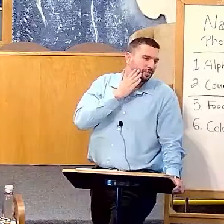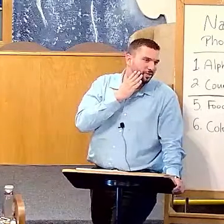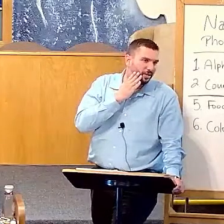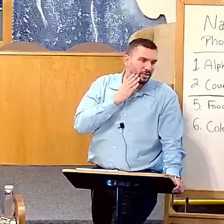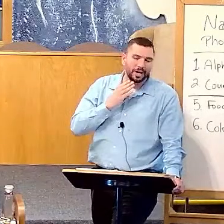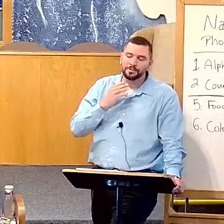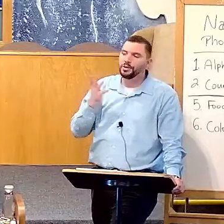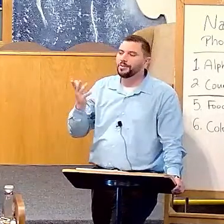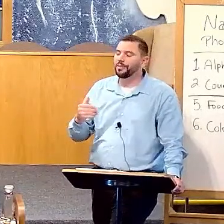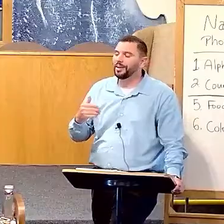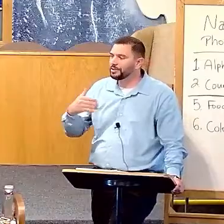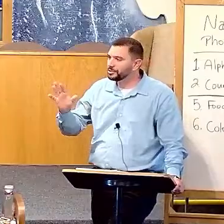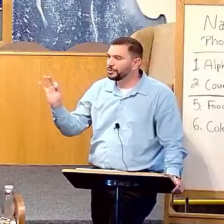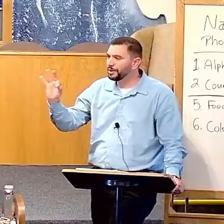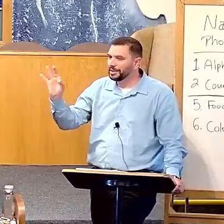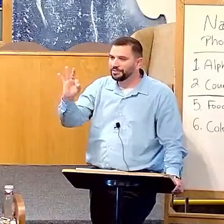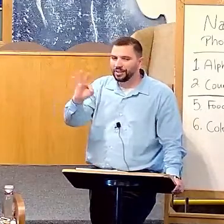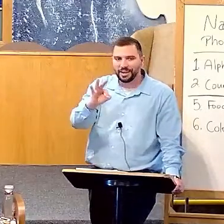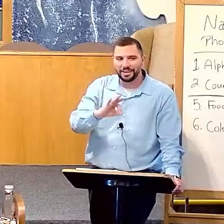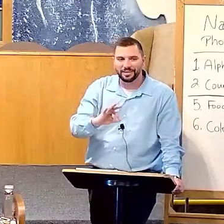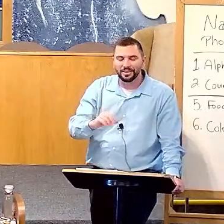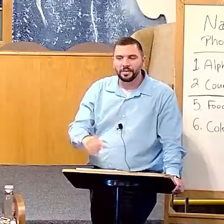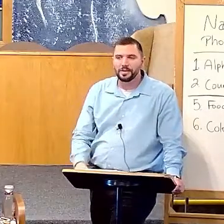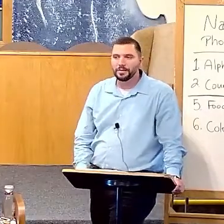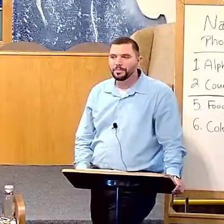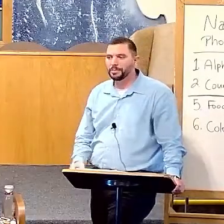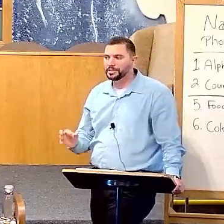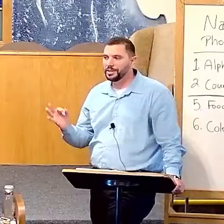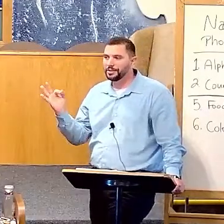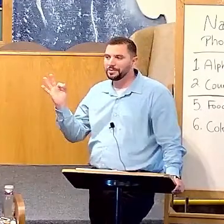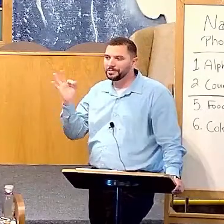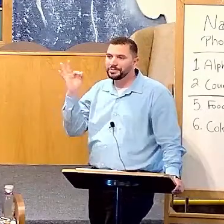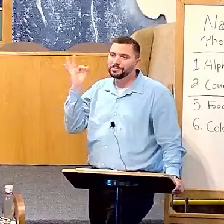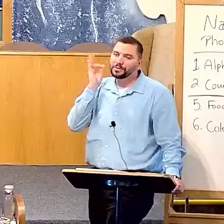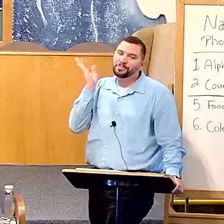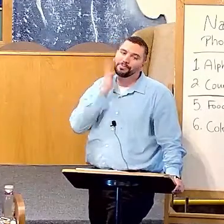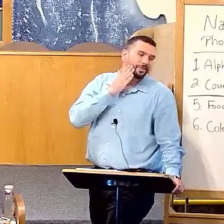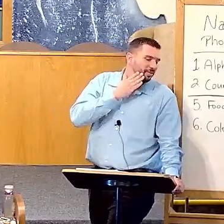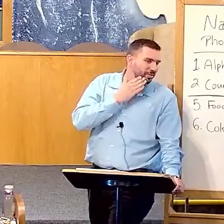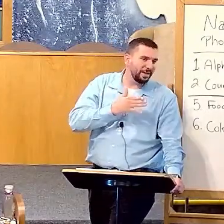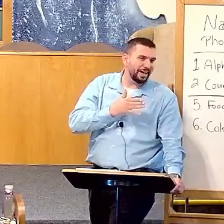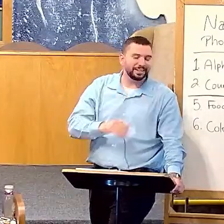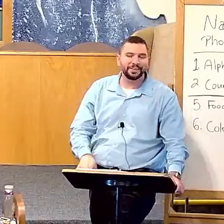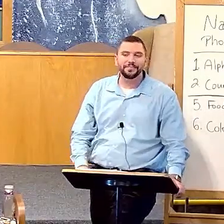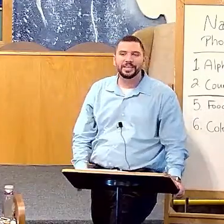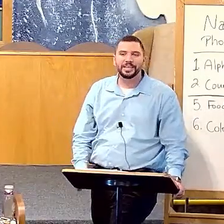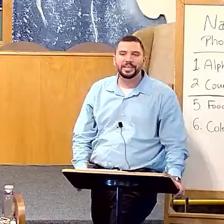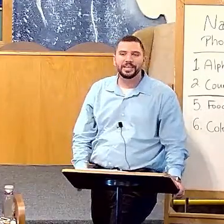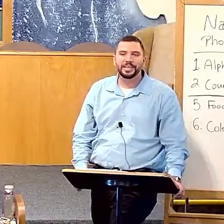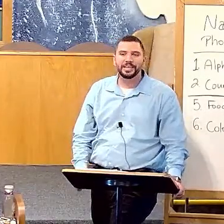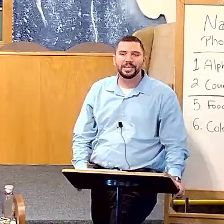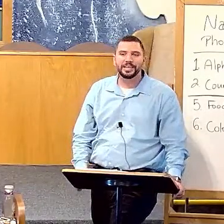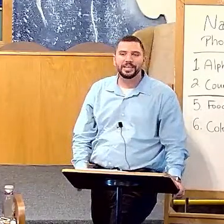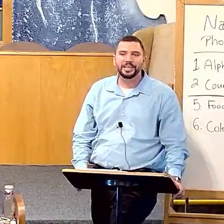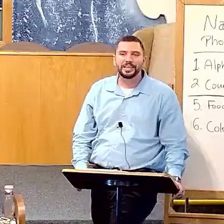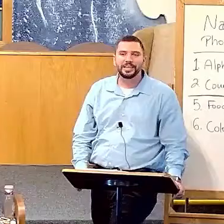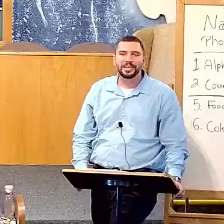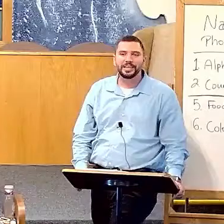Because what happens? Fly, you just shoo away. That's fly. But a mosquito, you smack. Now, with that, I'm just going to say this. Food